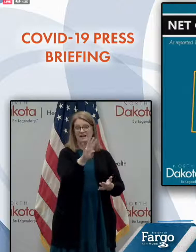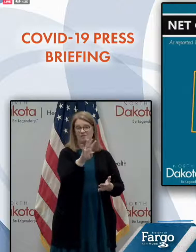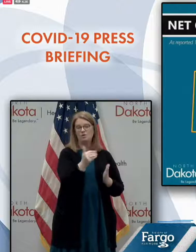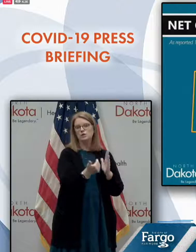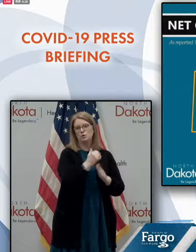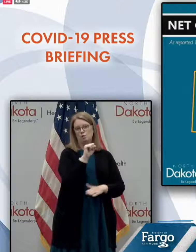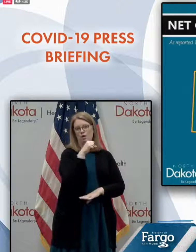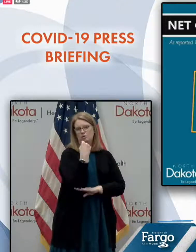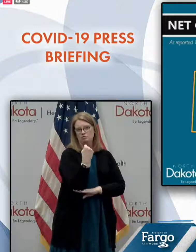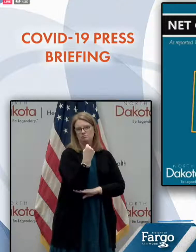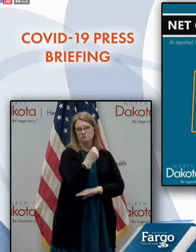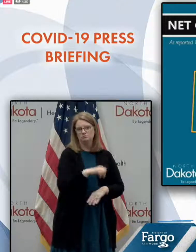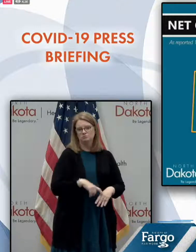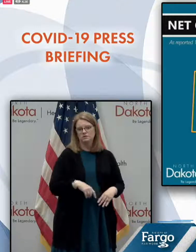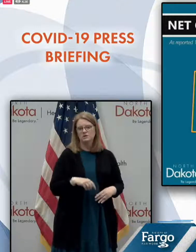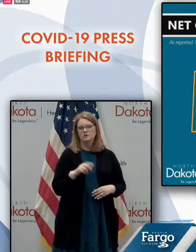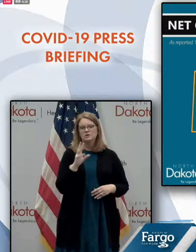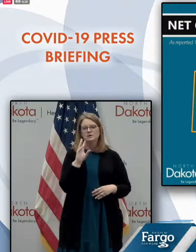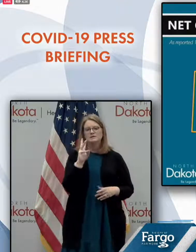of